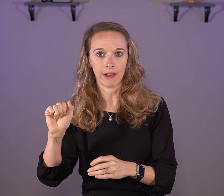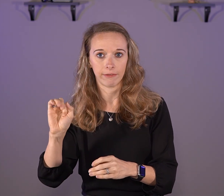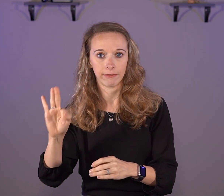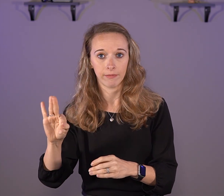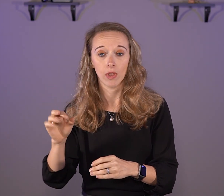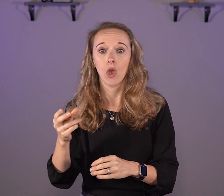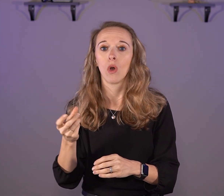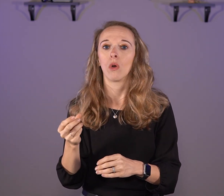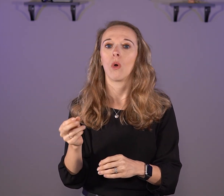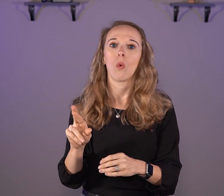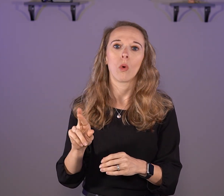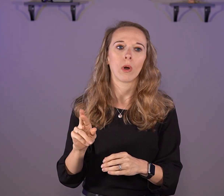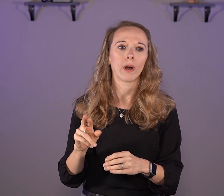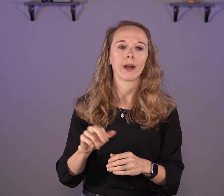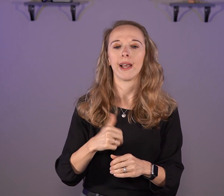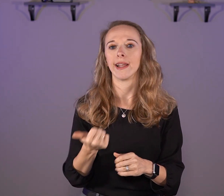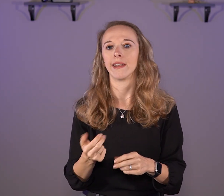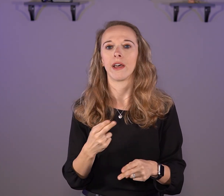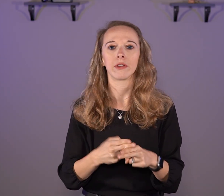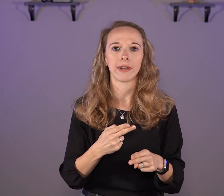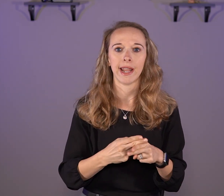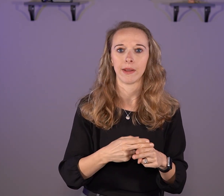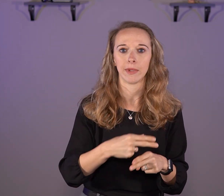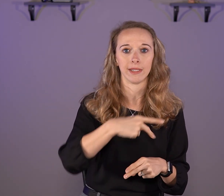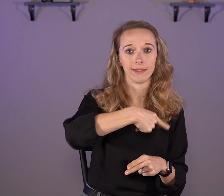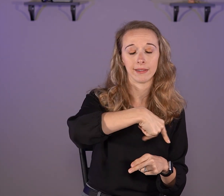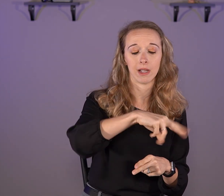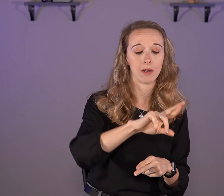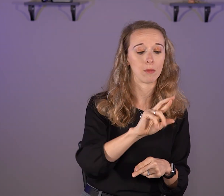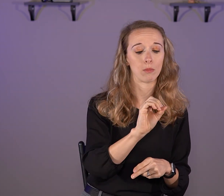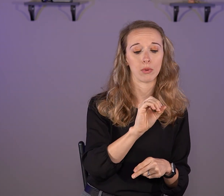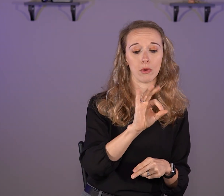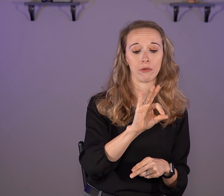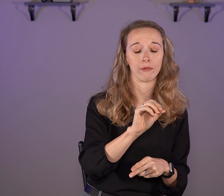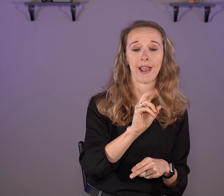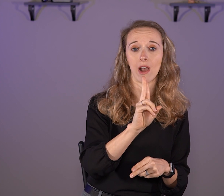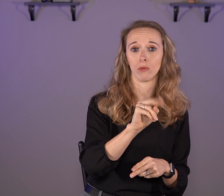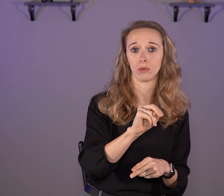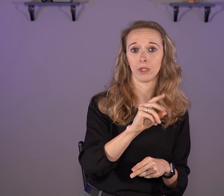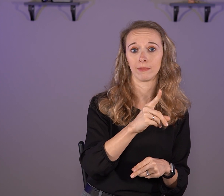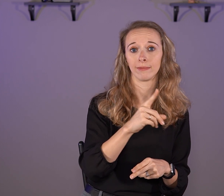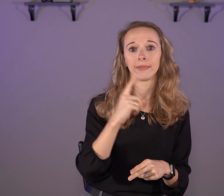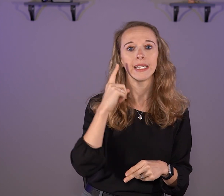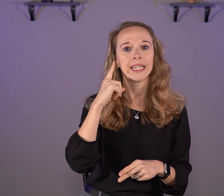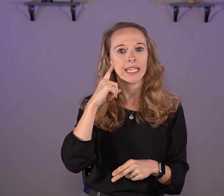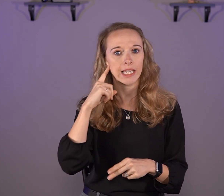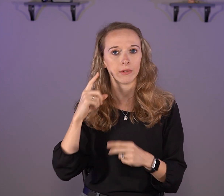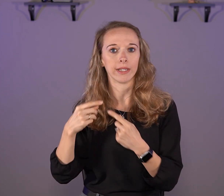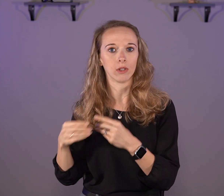deaf. Or another name is profound hearing